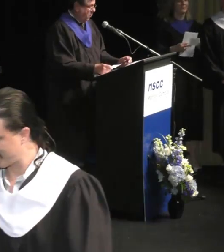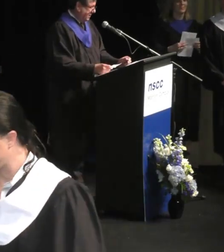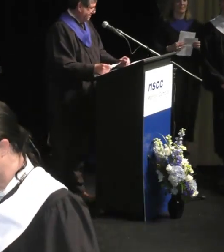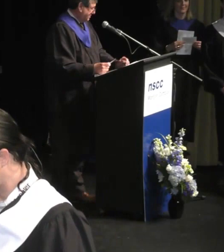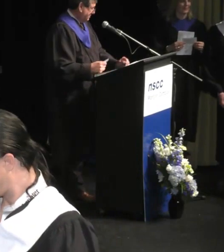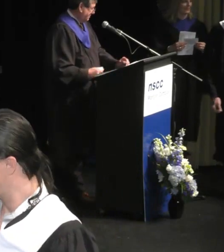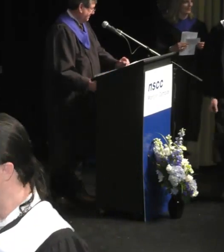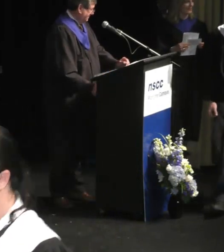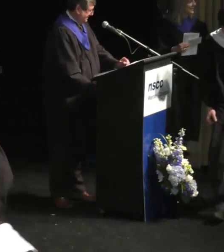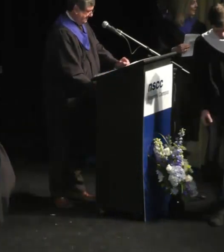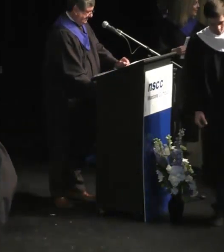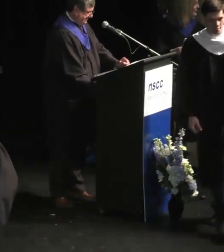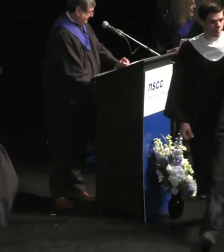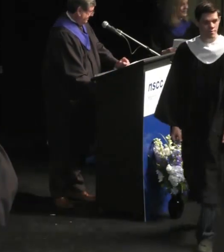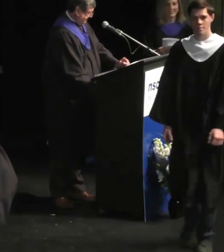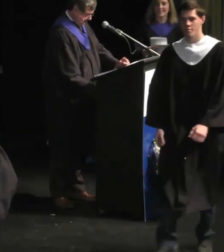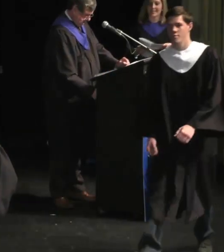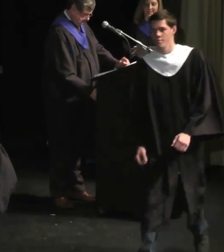Tristan Watts.